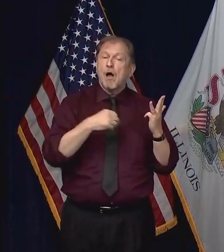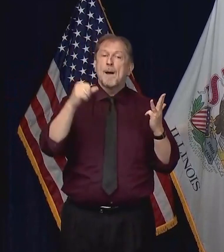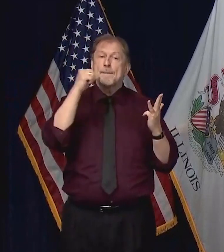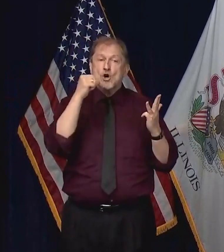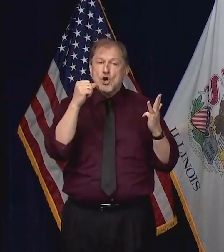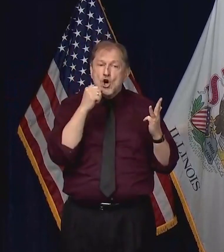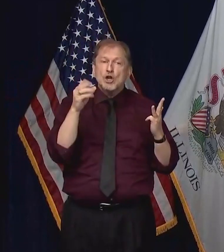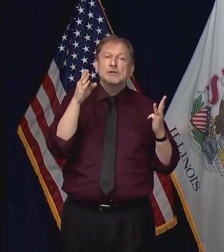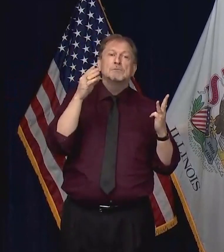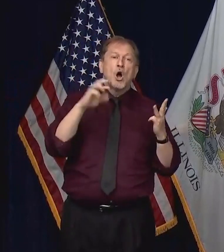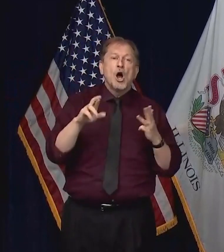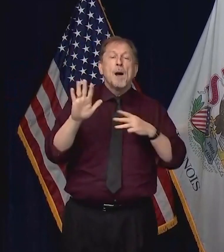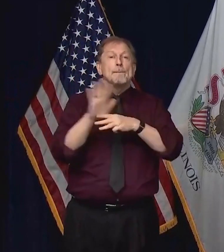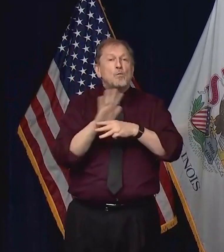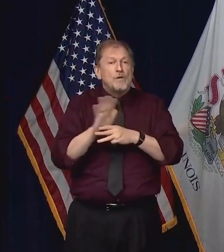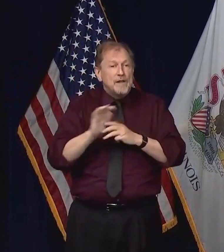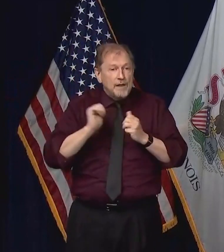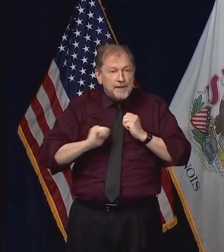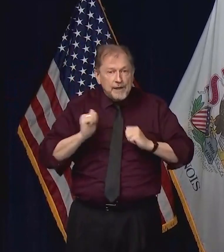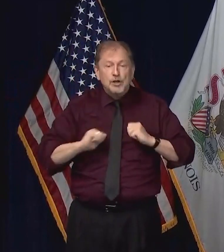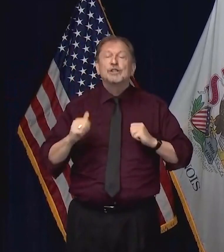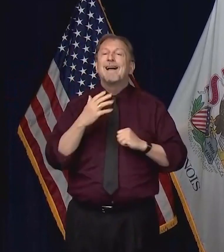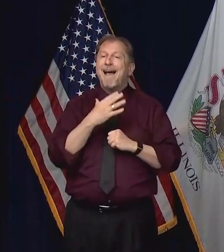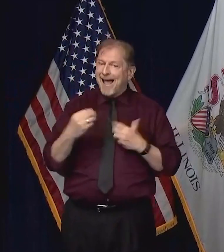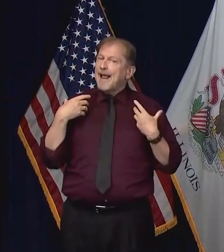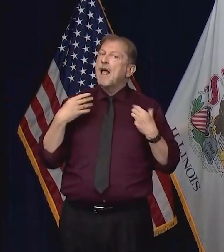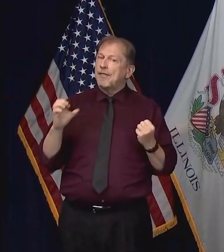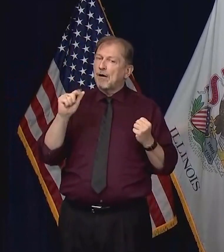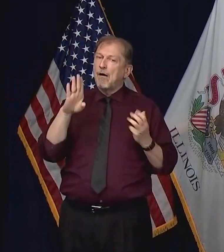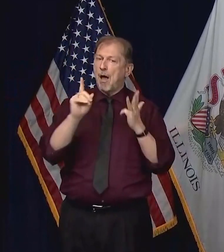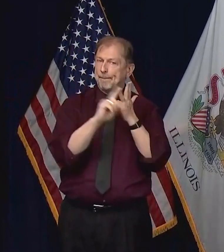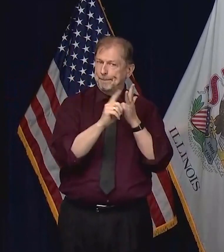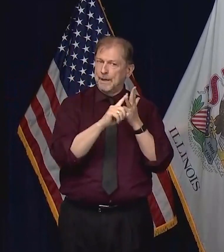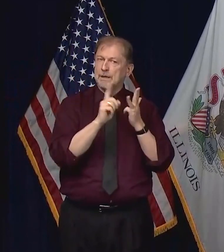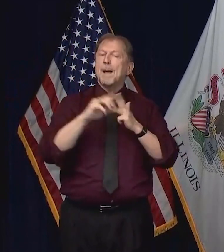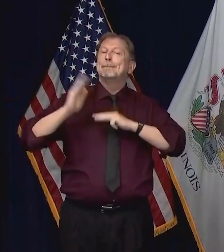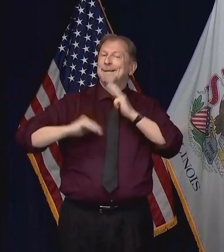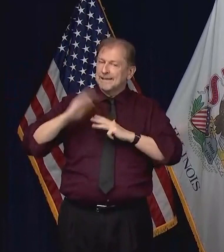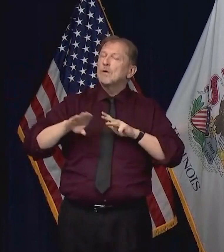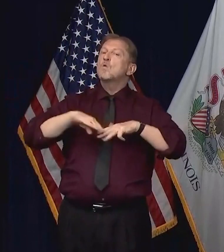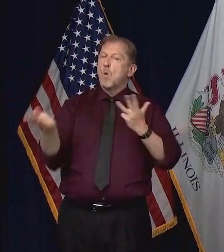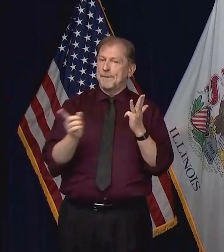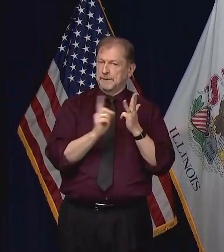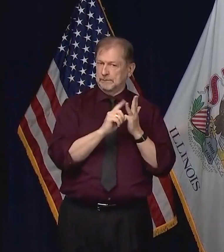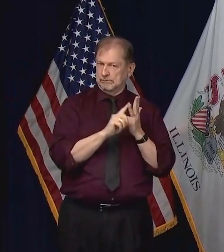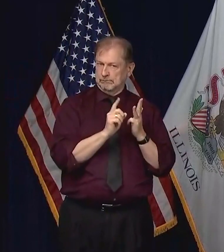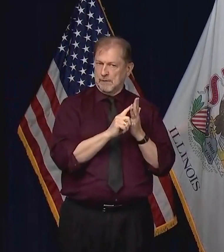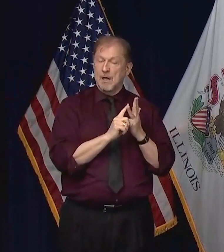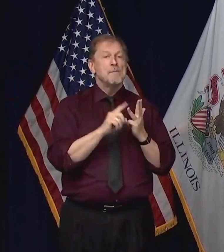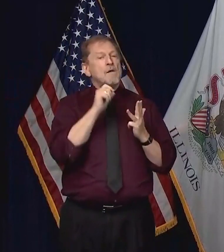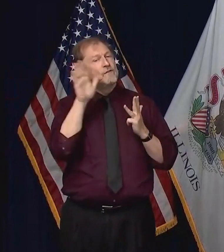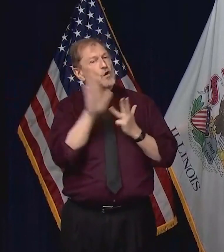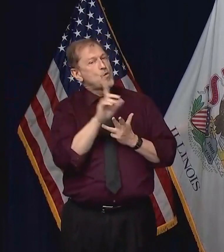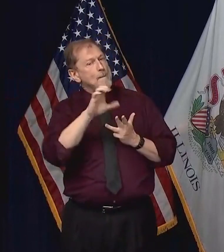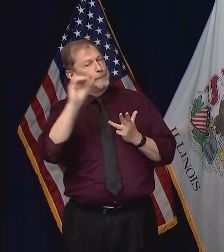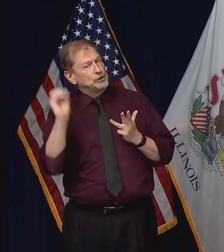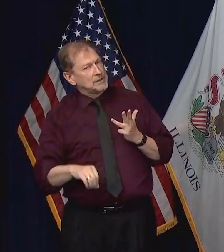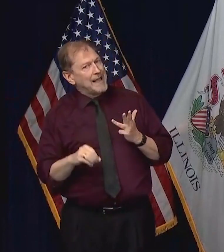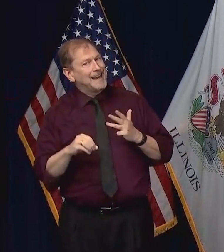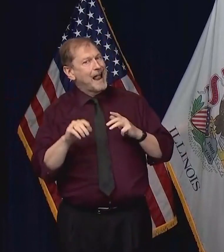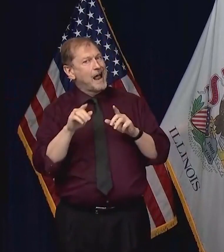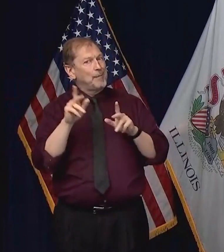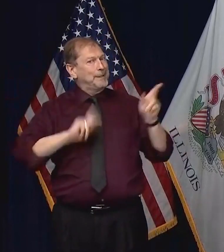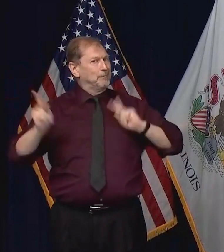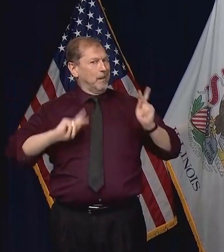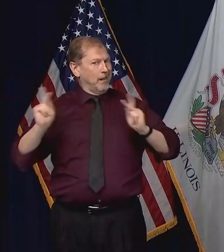theaters, retail, and health and fitness clubs can open with new capacity limits and